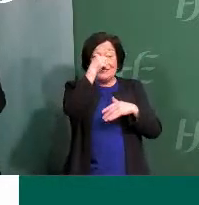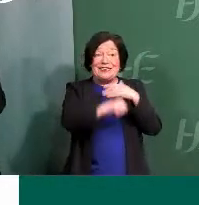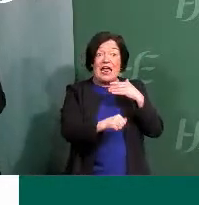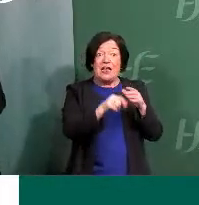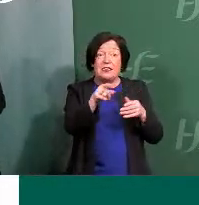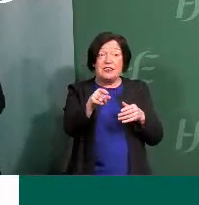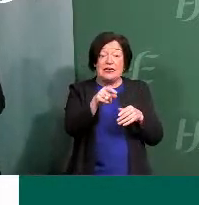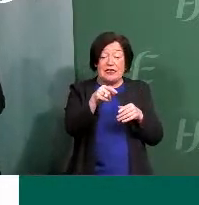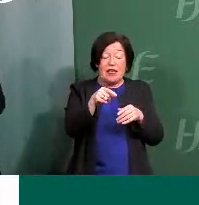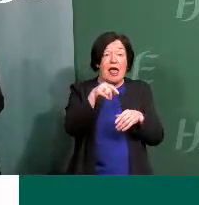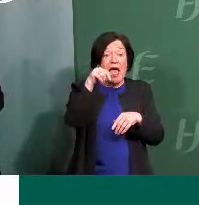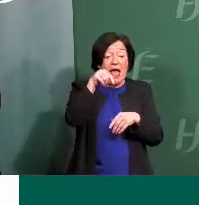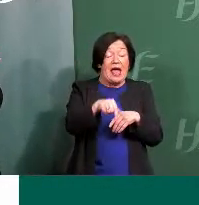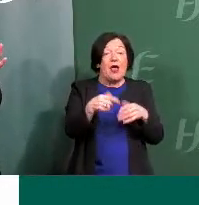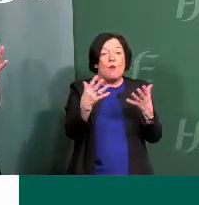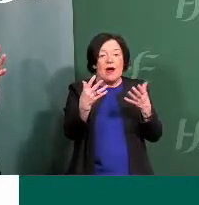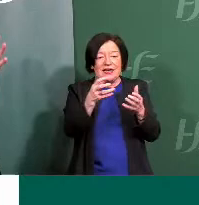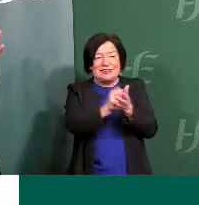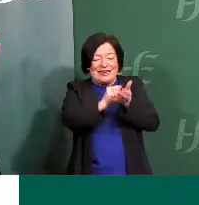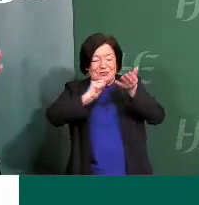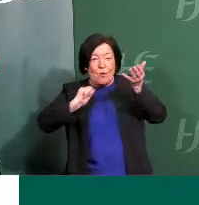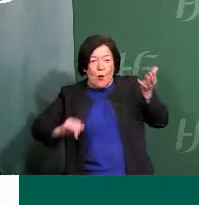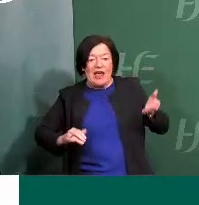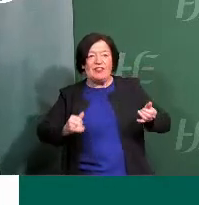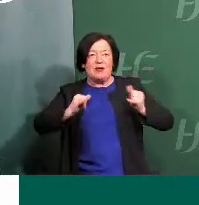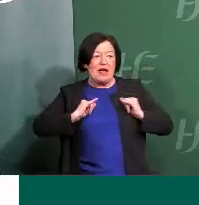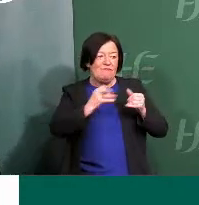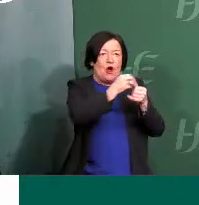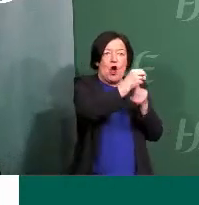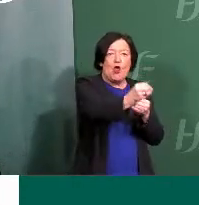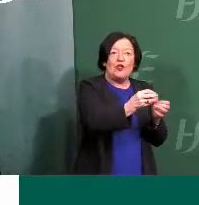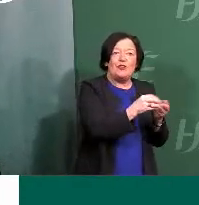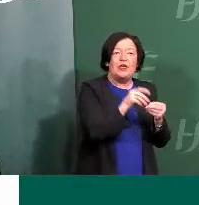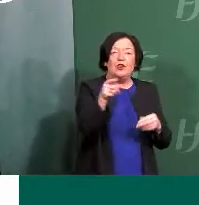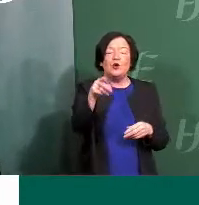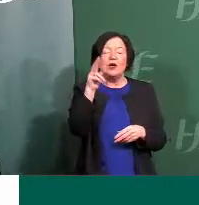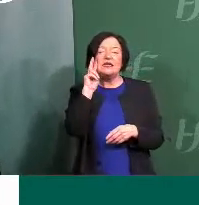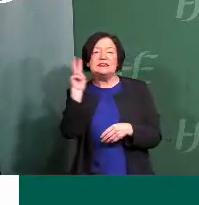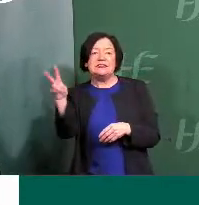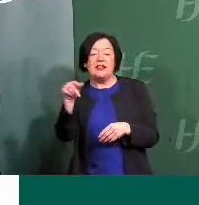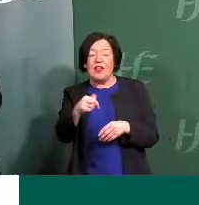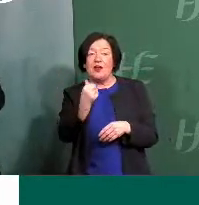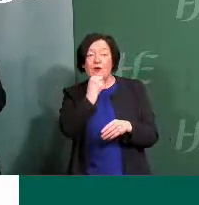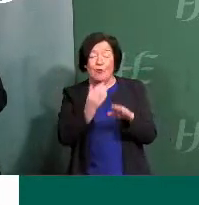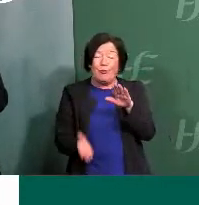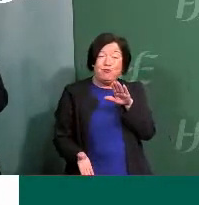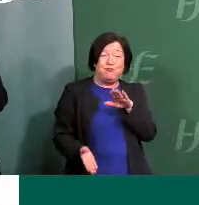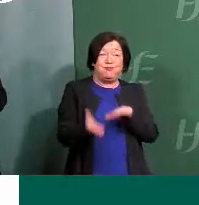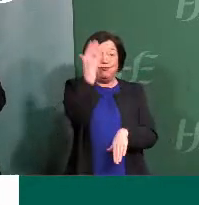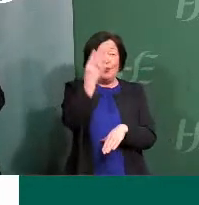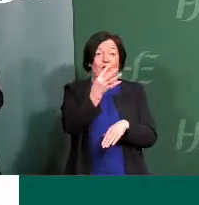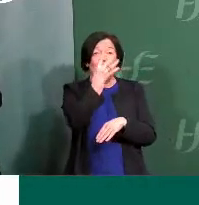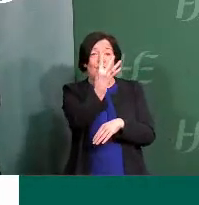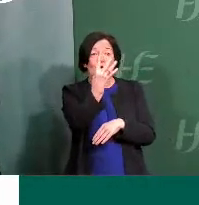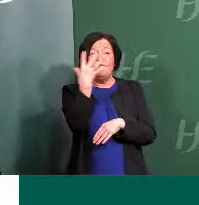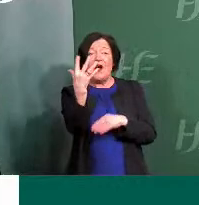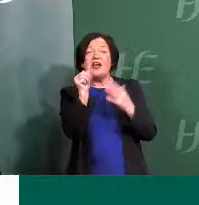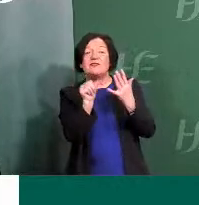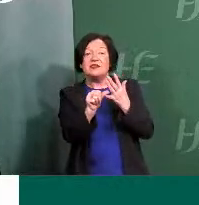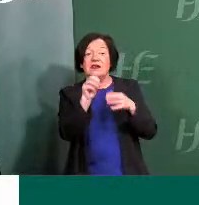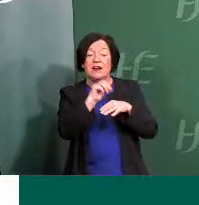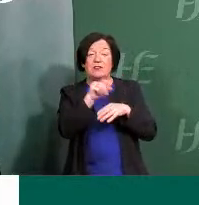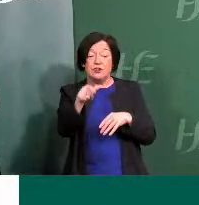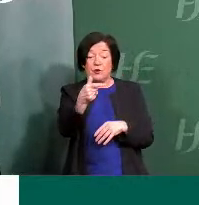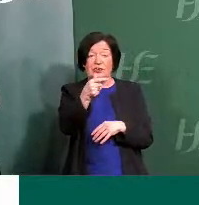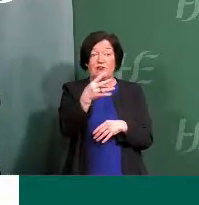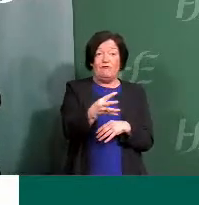what that does is, in effect, take away that capacity for other things. So you can see that that number went right up to 456 on the